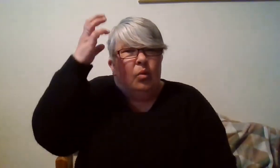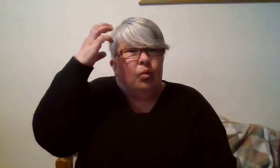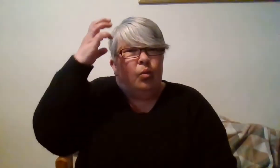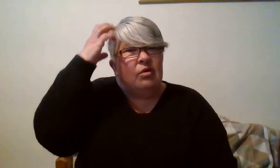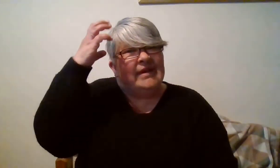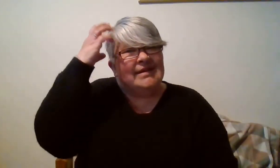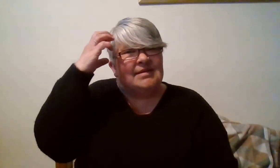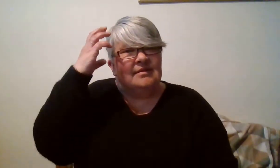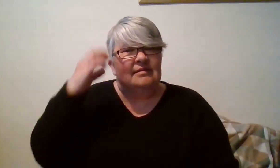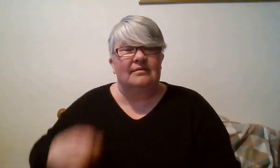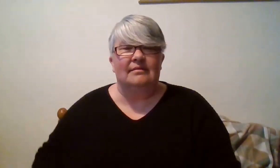Worried.